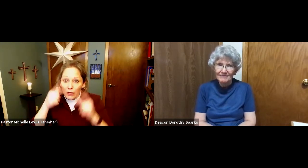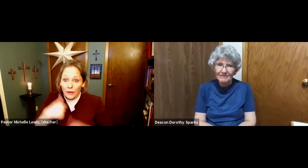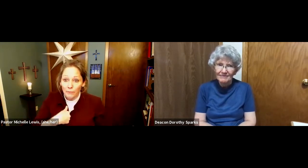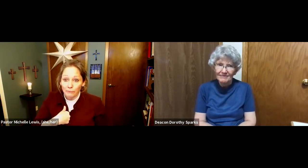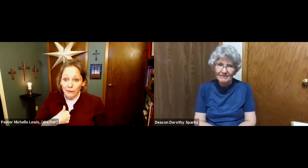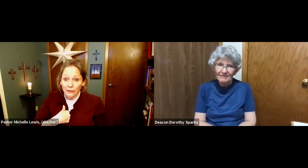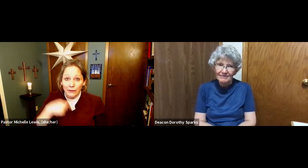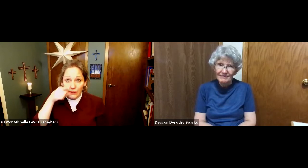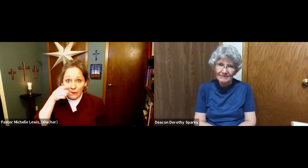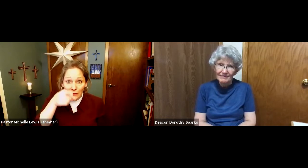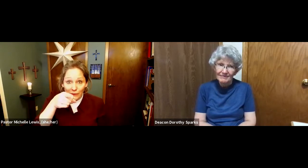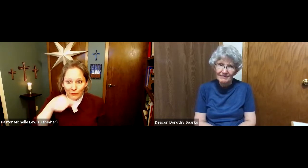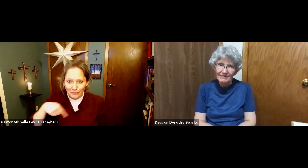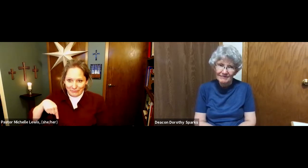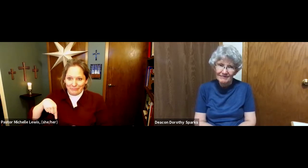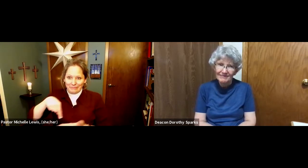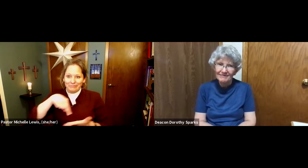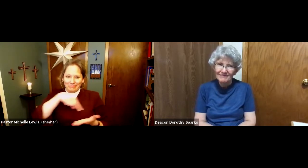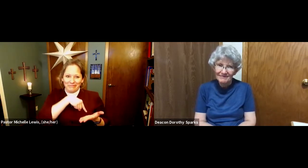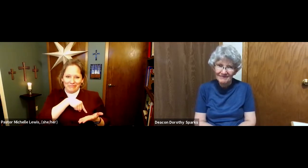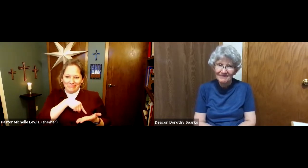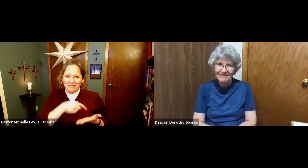And not just them, but us.